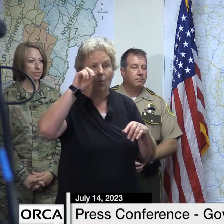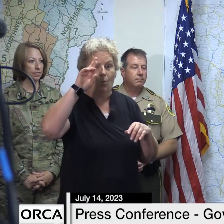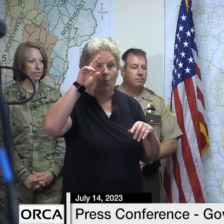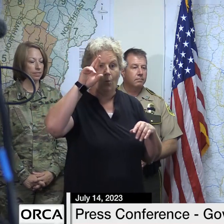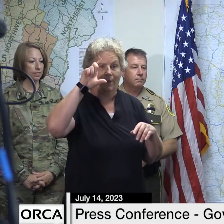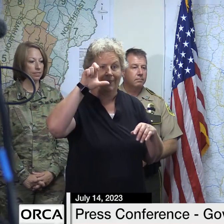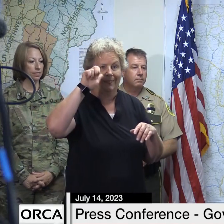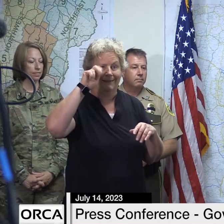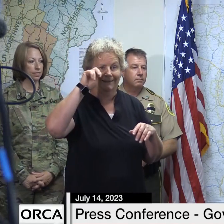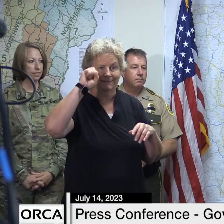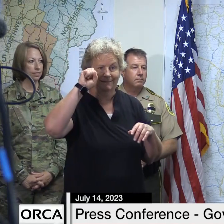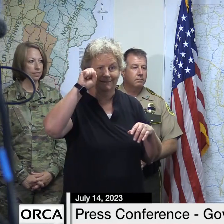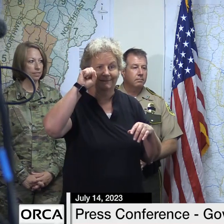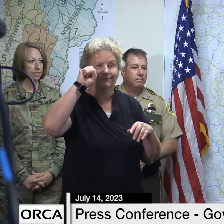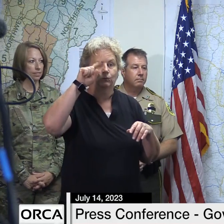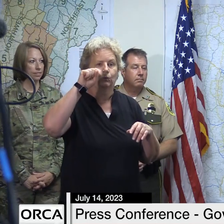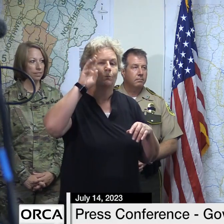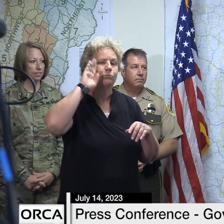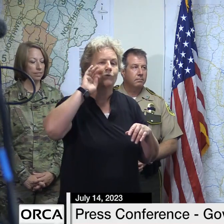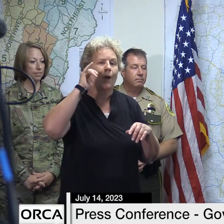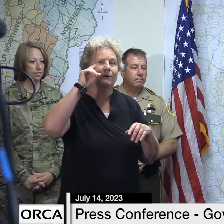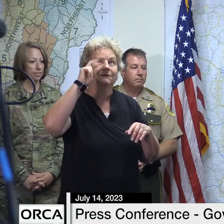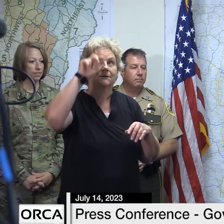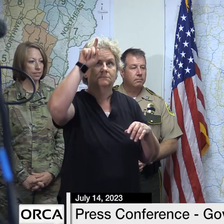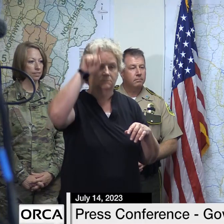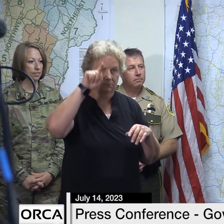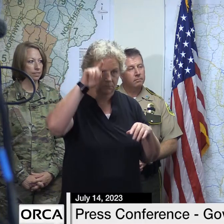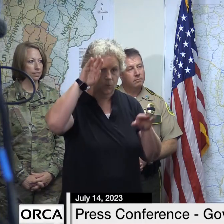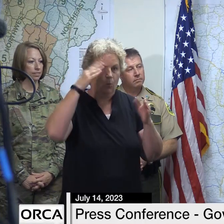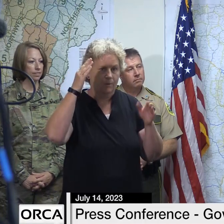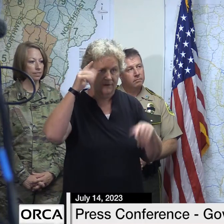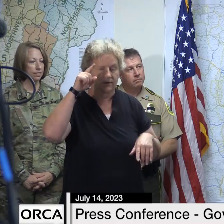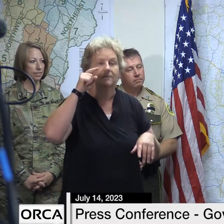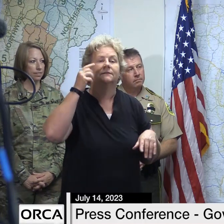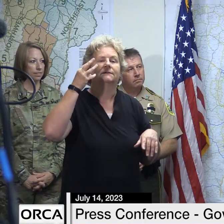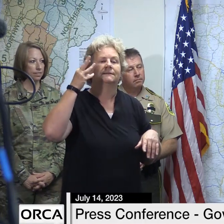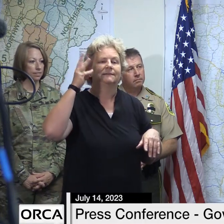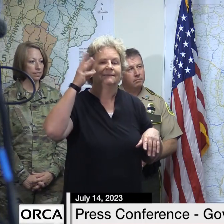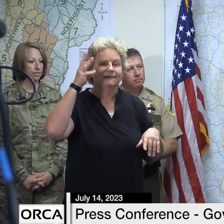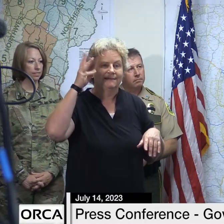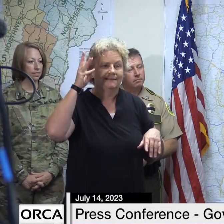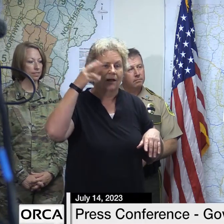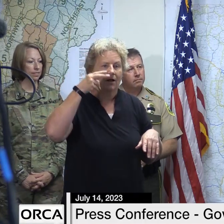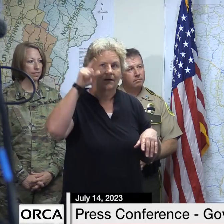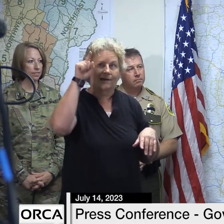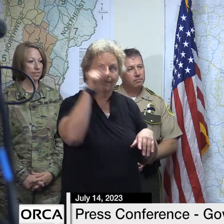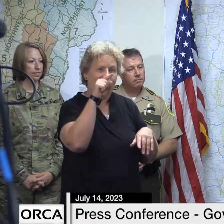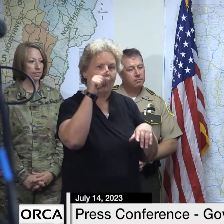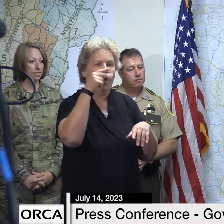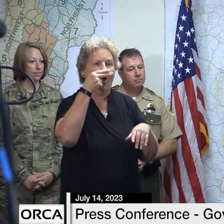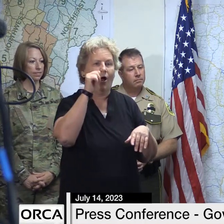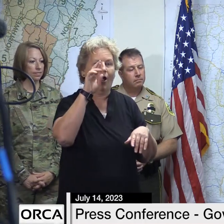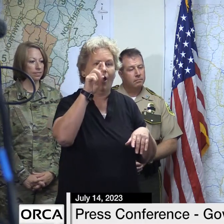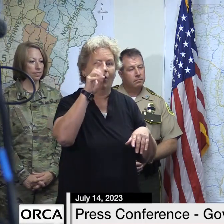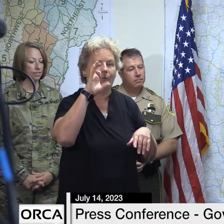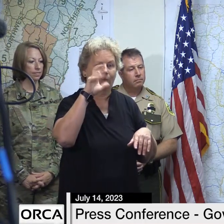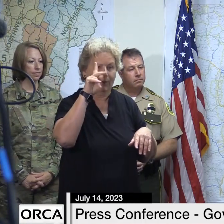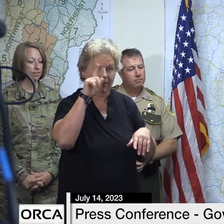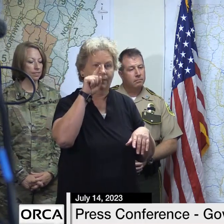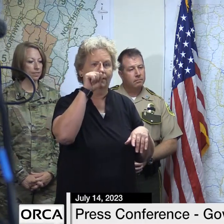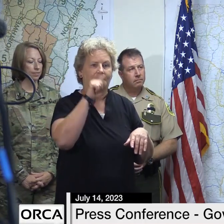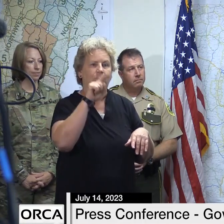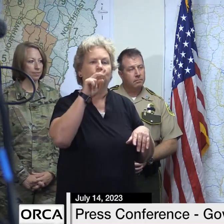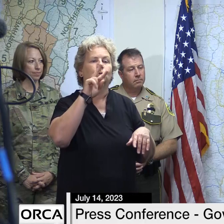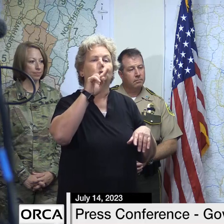Brownington. Vermont 16, Barton to Hardwick. Vermont 122 in Lindenville.